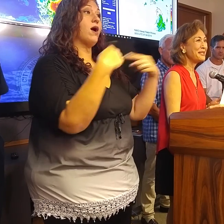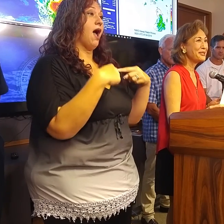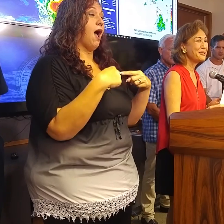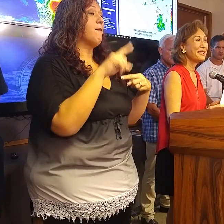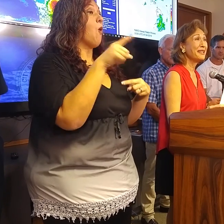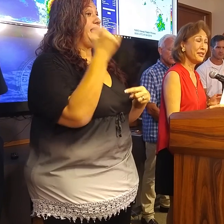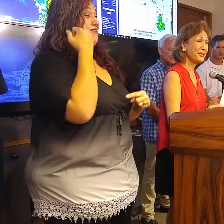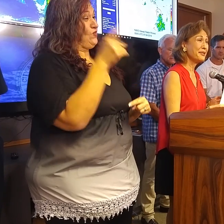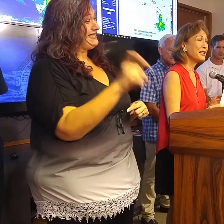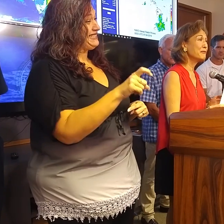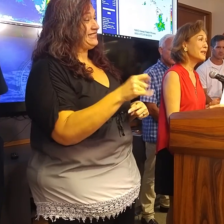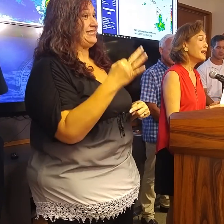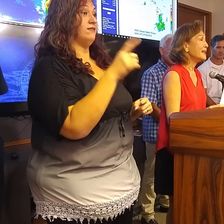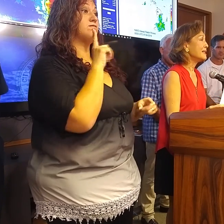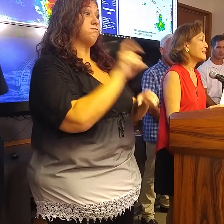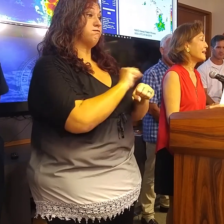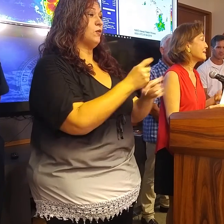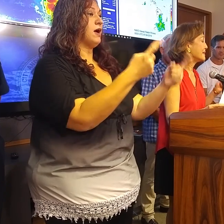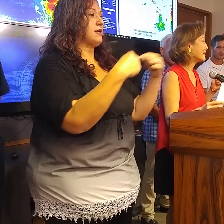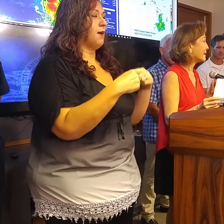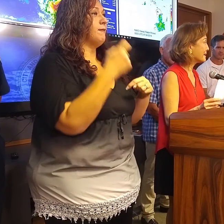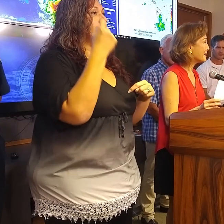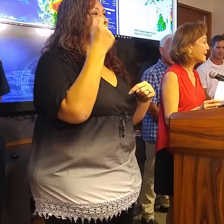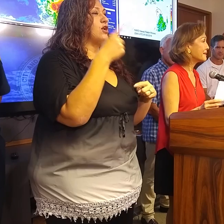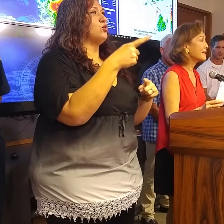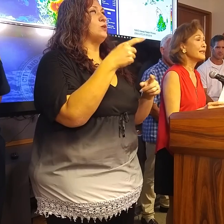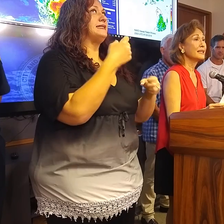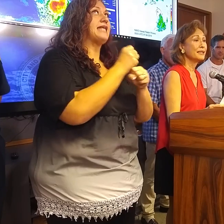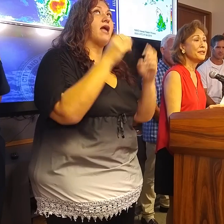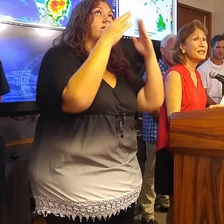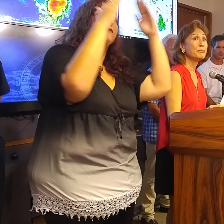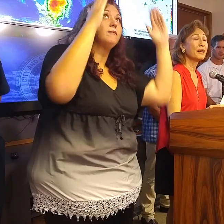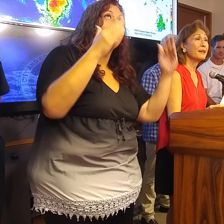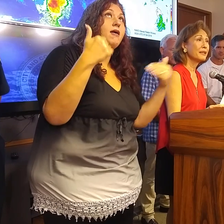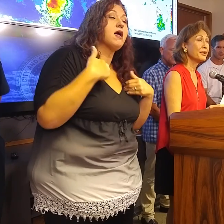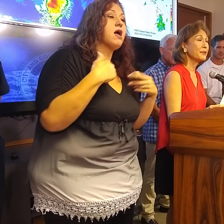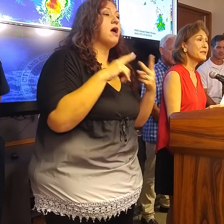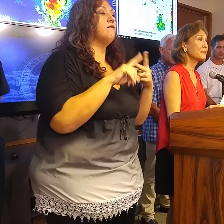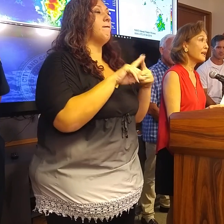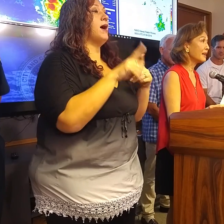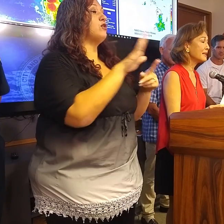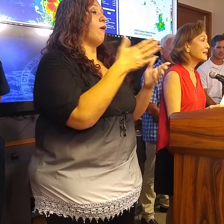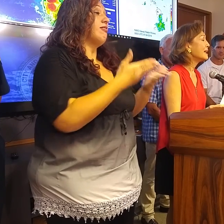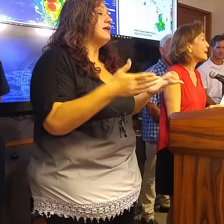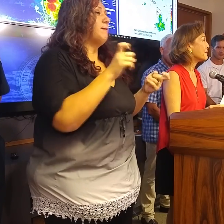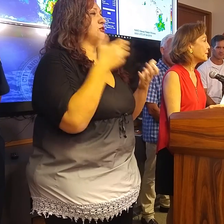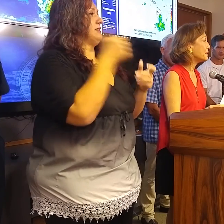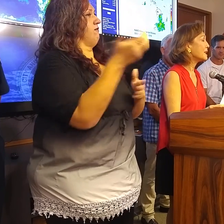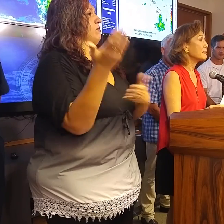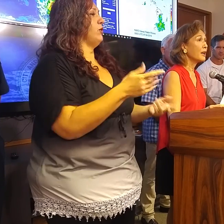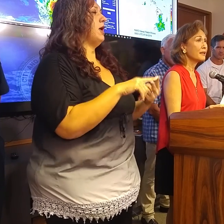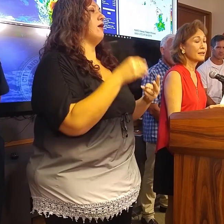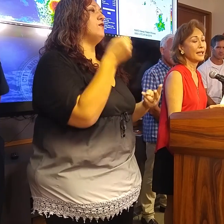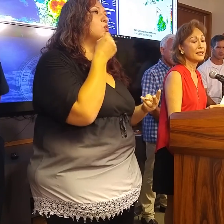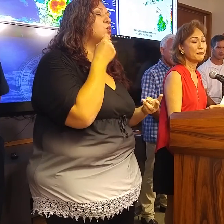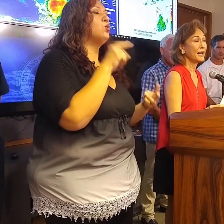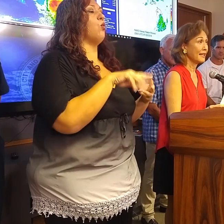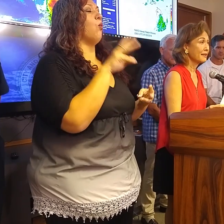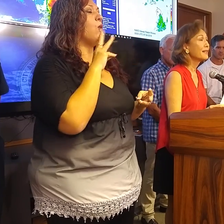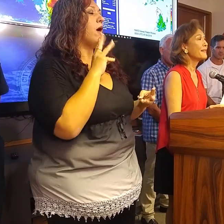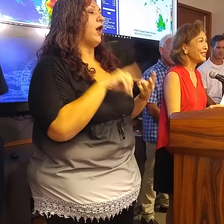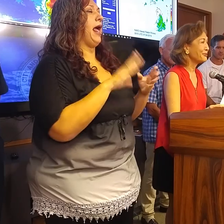you need to. And if you do come, it's there just to hunker down, and you need to bring all of your own supplies like food and water